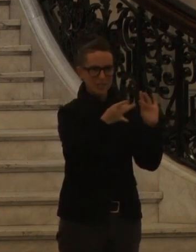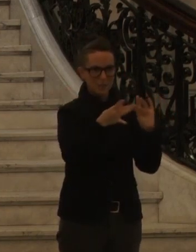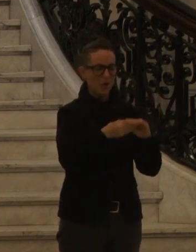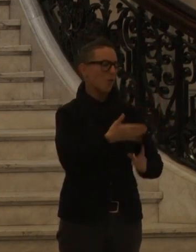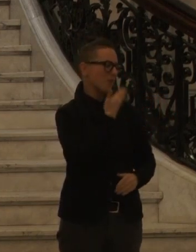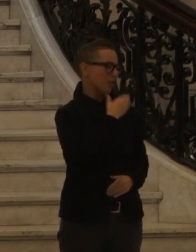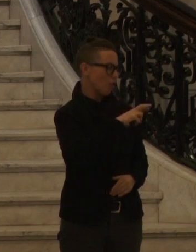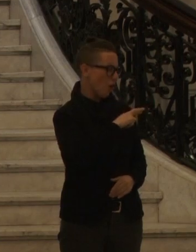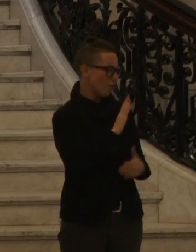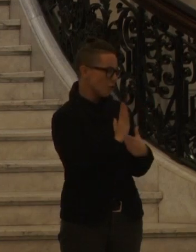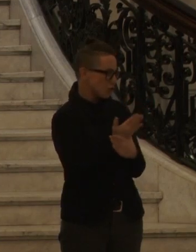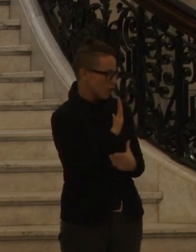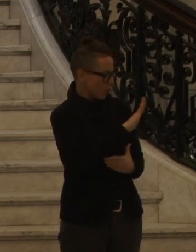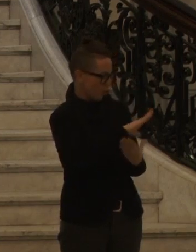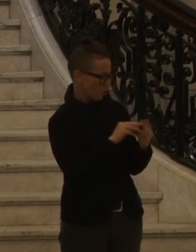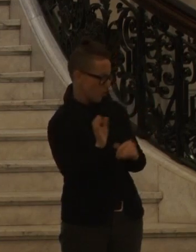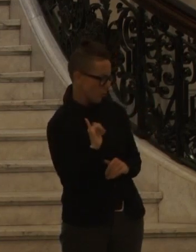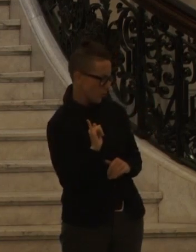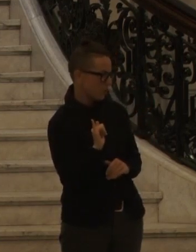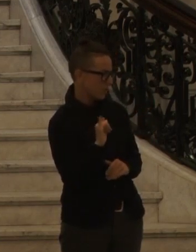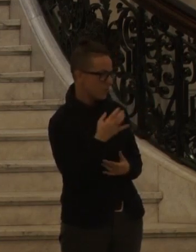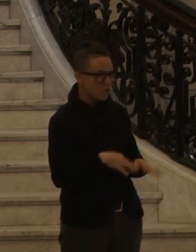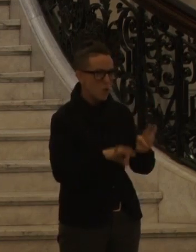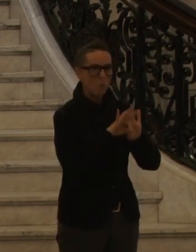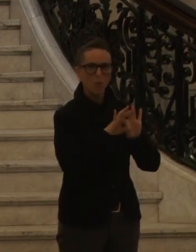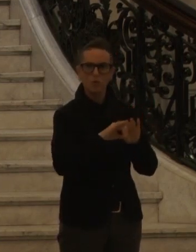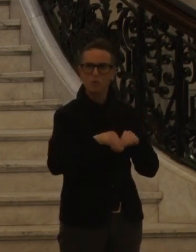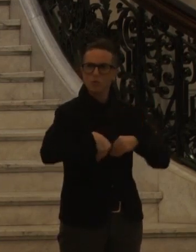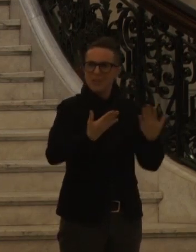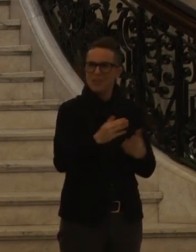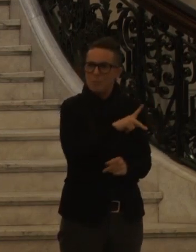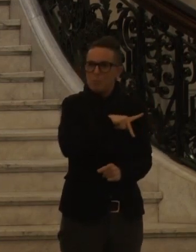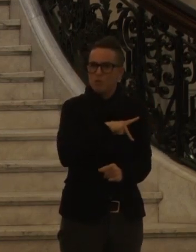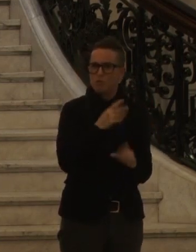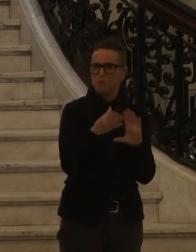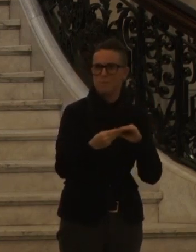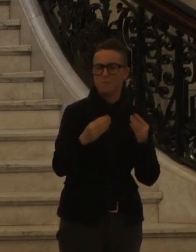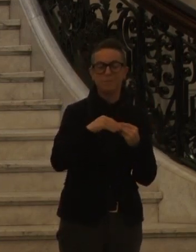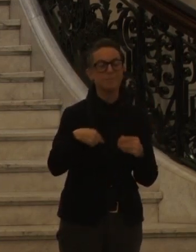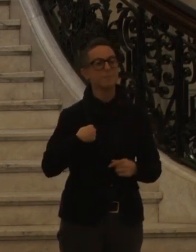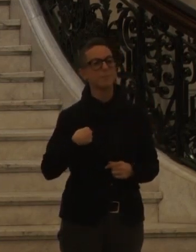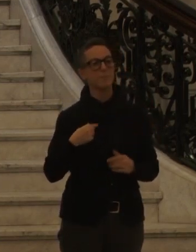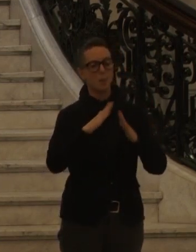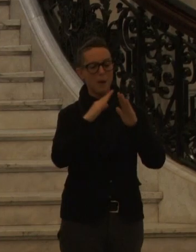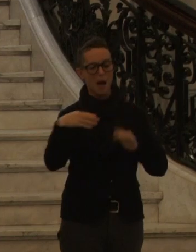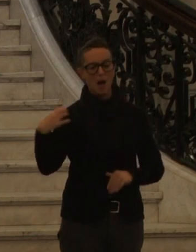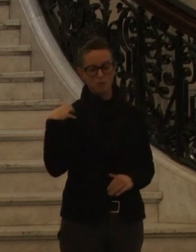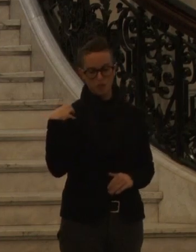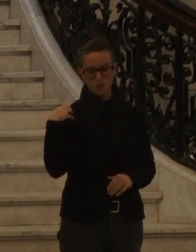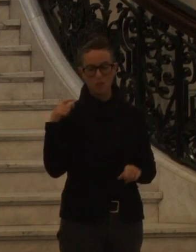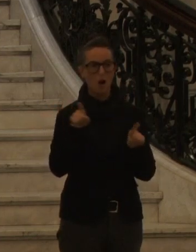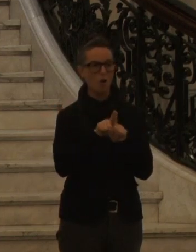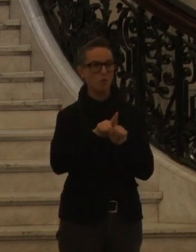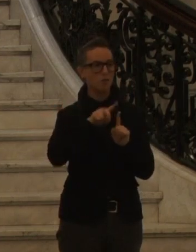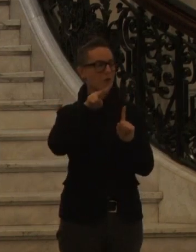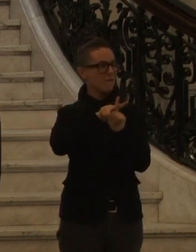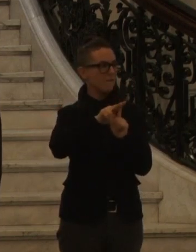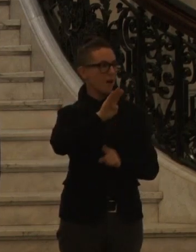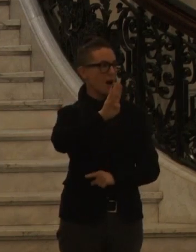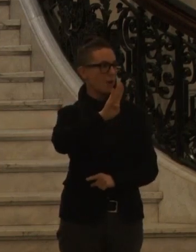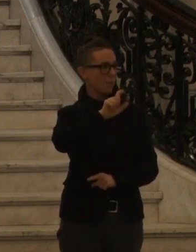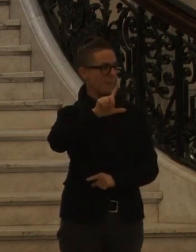your story this morning. I think that's so important. So as House Chair, I also file bills on